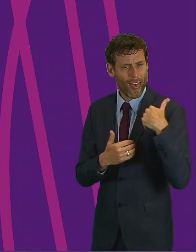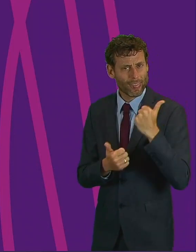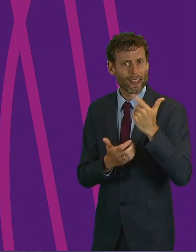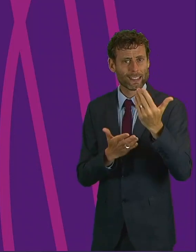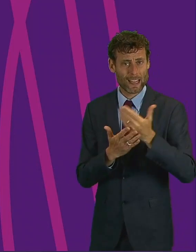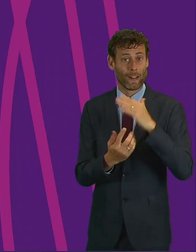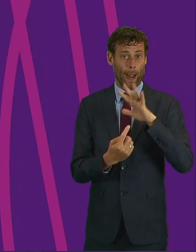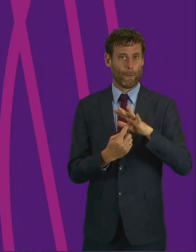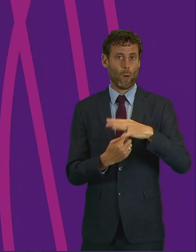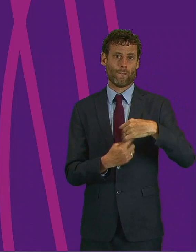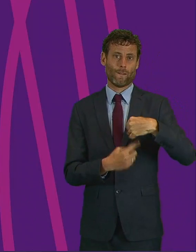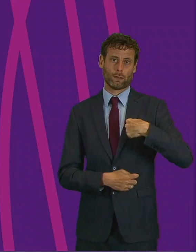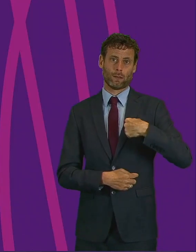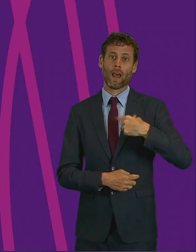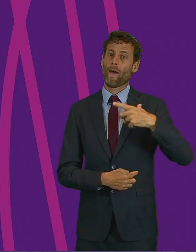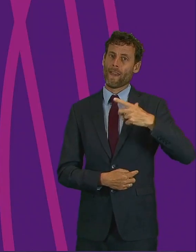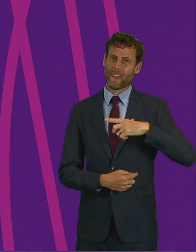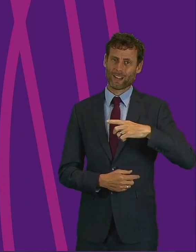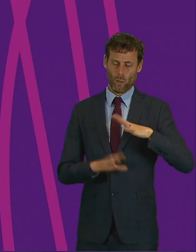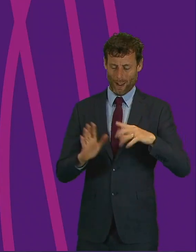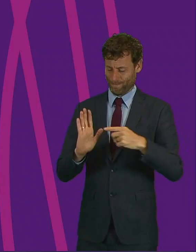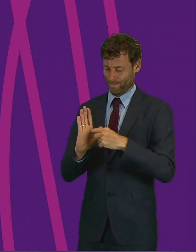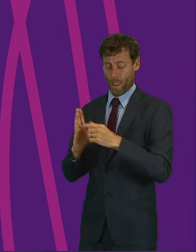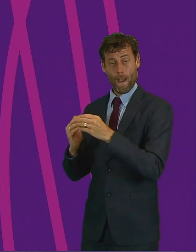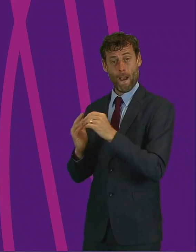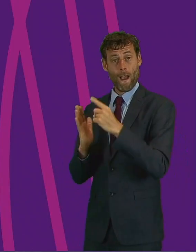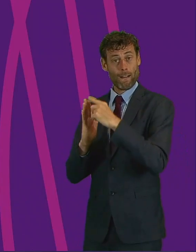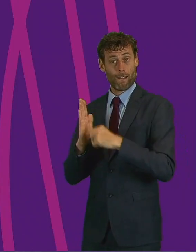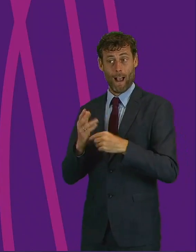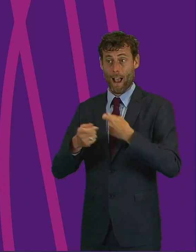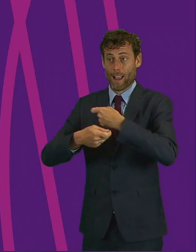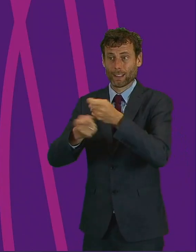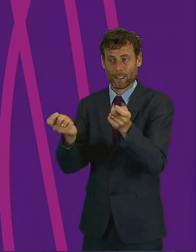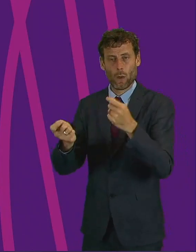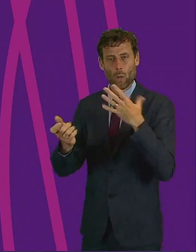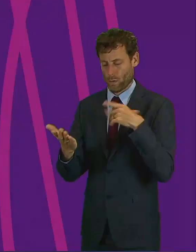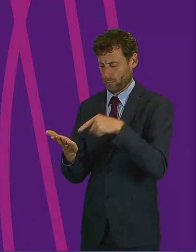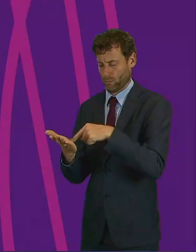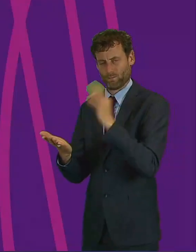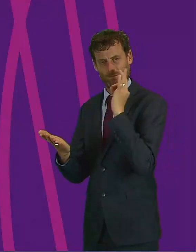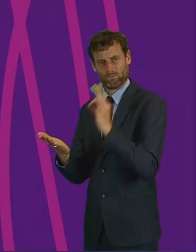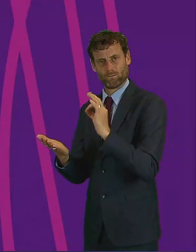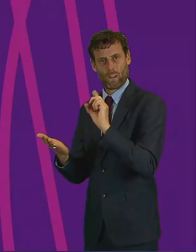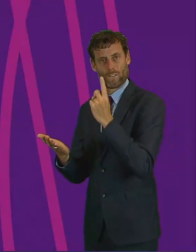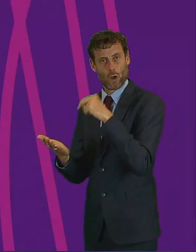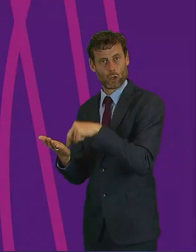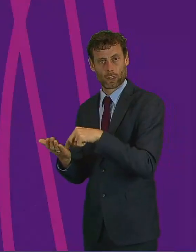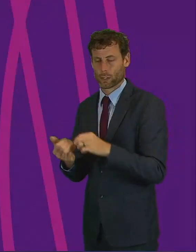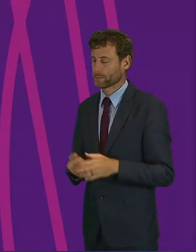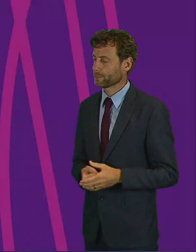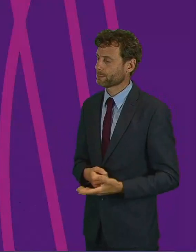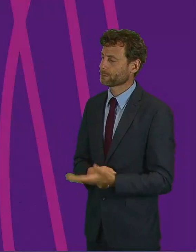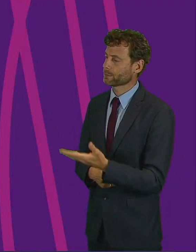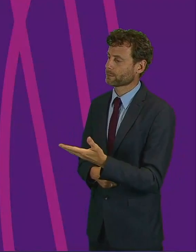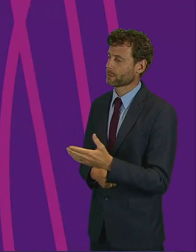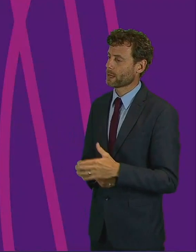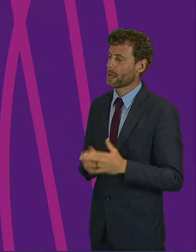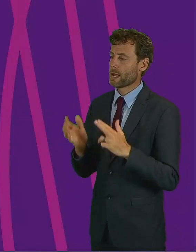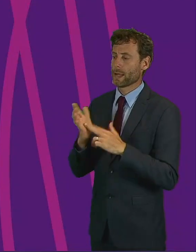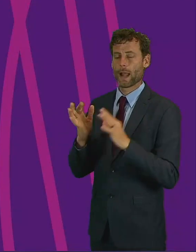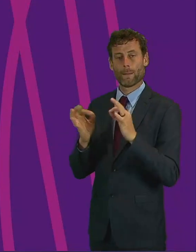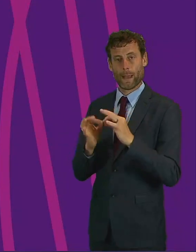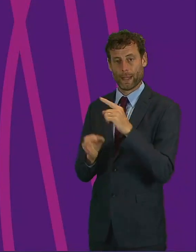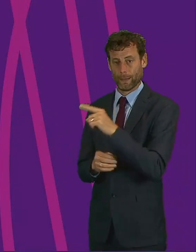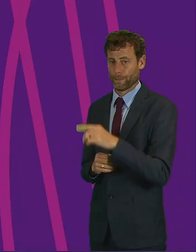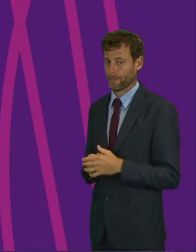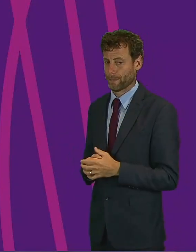why we are going to take time to get this guidance as right as we possibly can. Neil Bibby, to be followed by Colin Beattie. Neil Bibby.